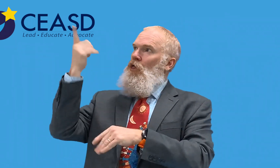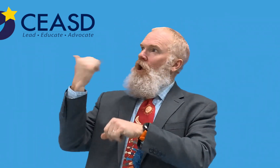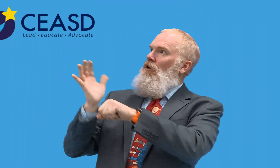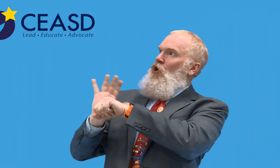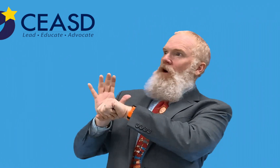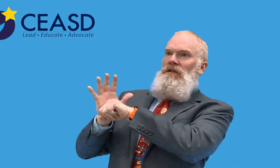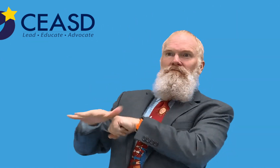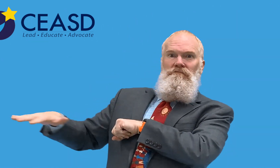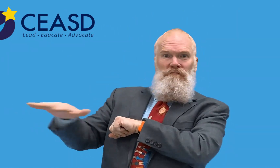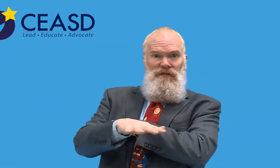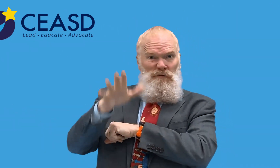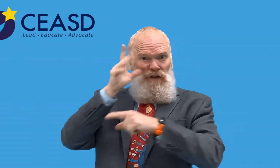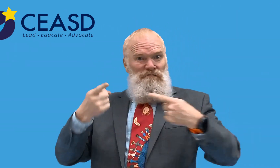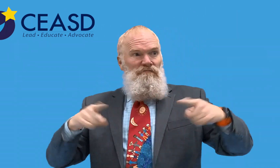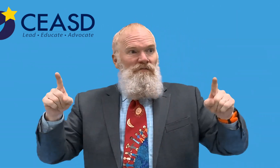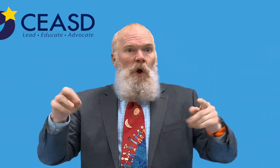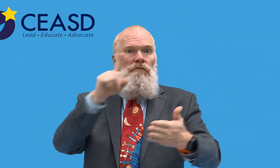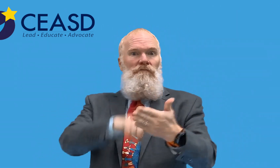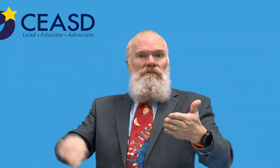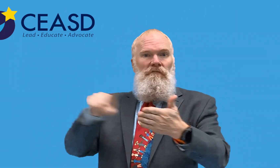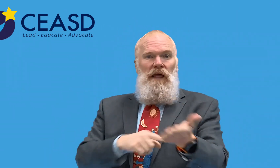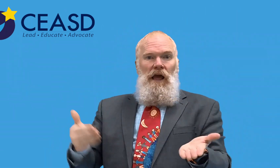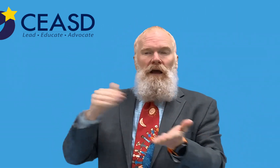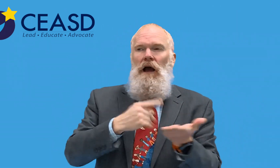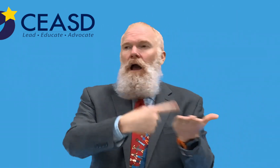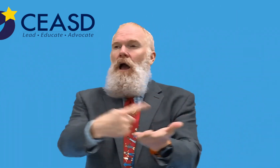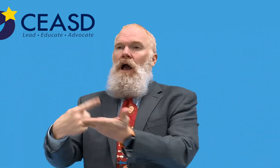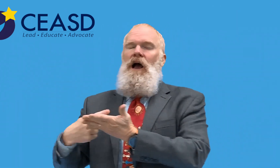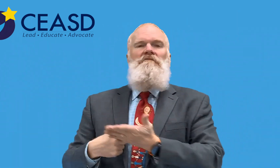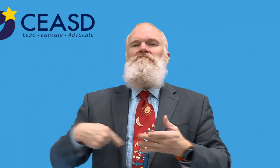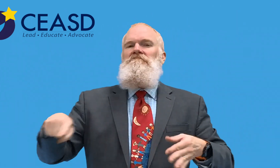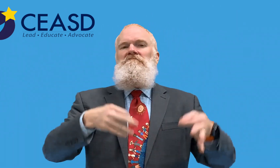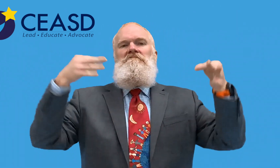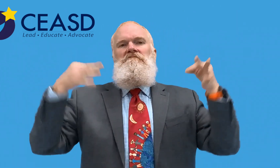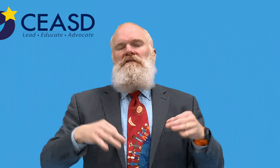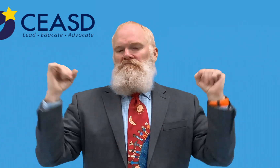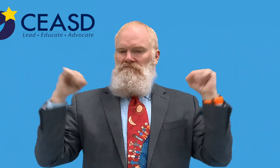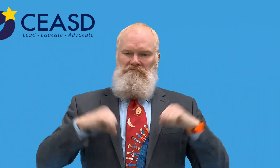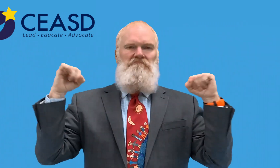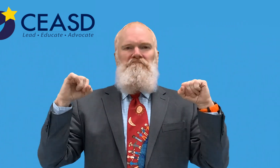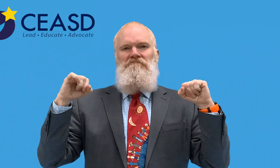Following some serious discussion, the board came to a unanimous agreement that the conference will be taking place